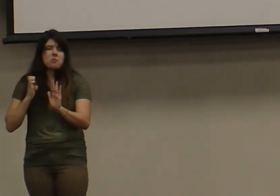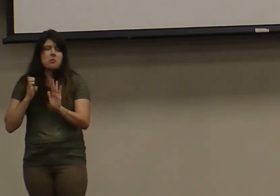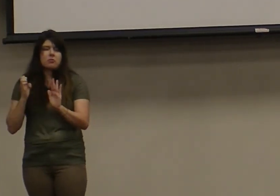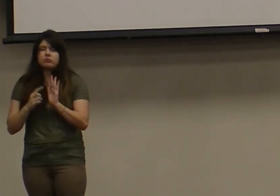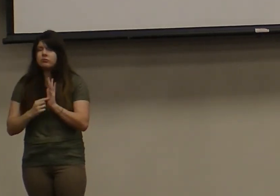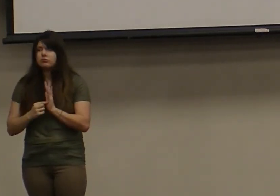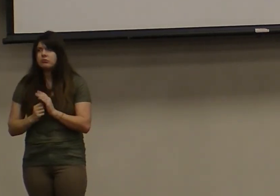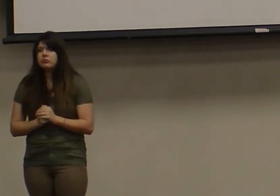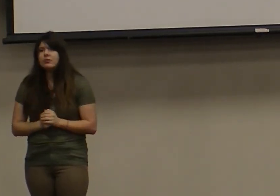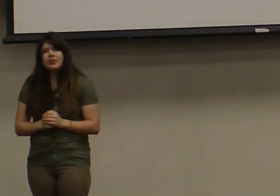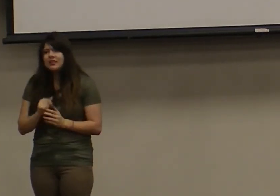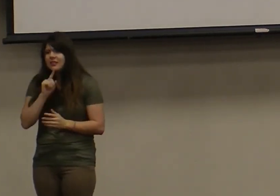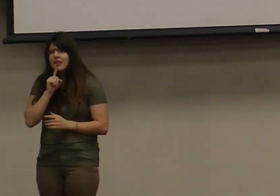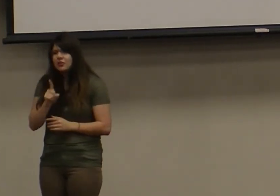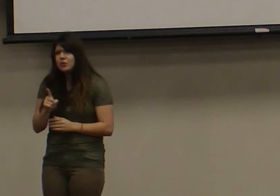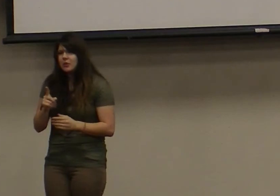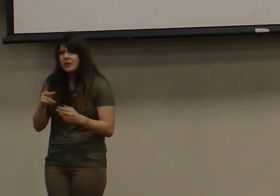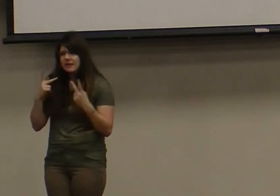physical body.